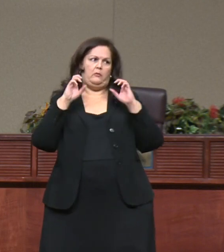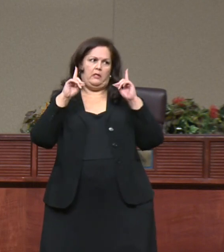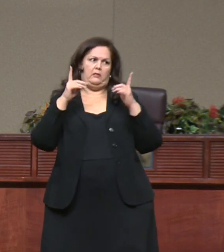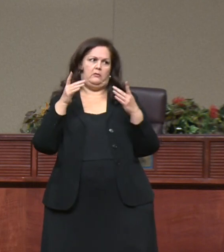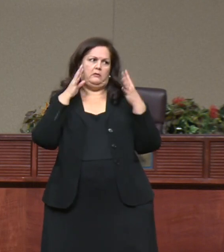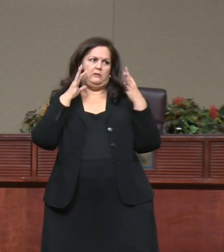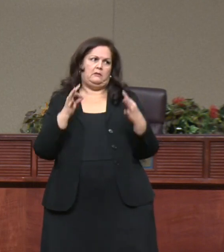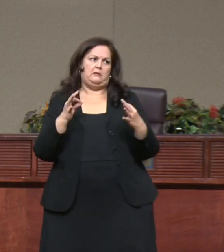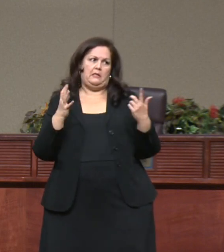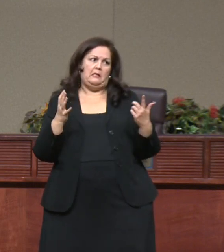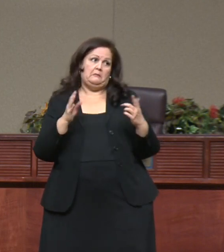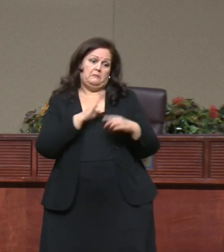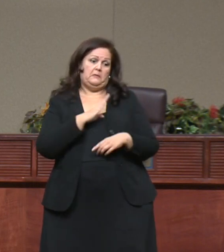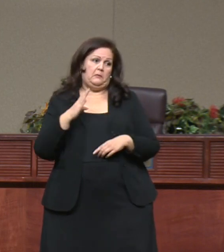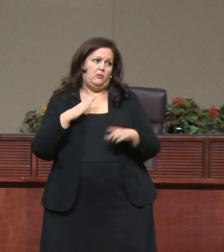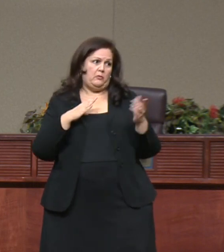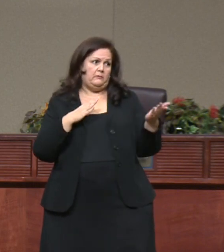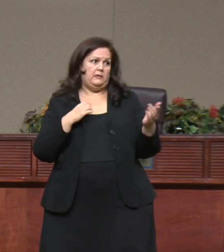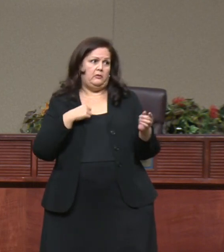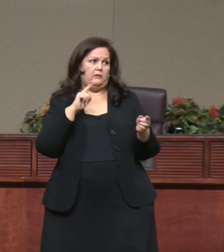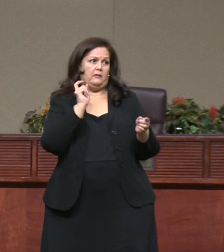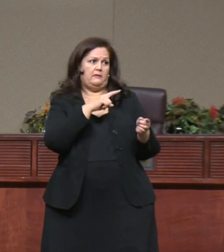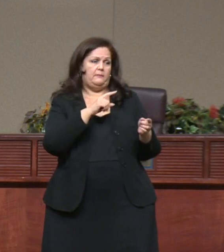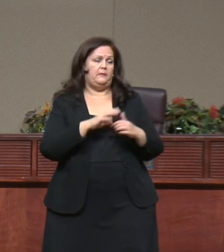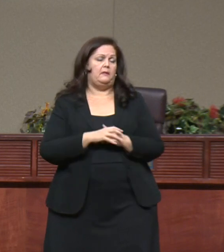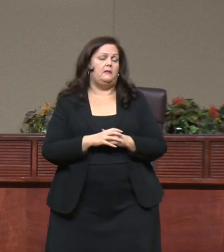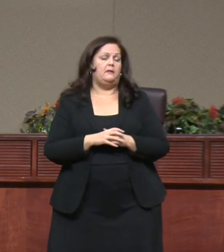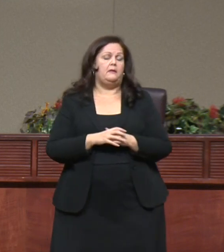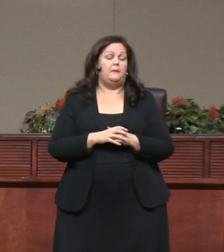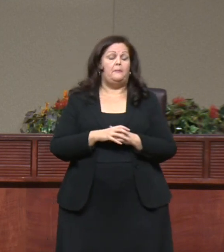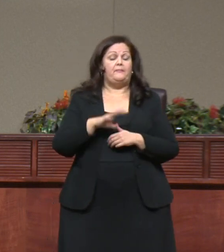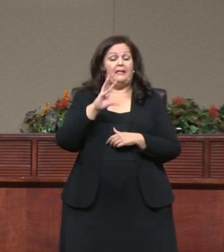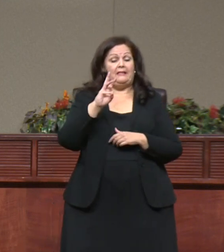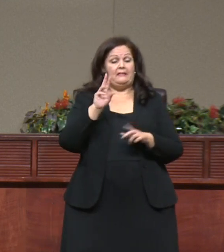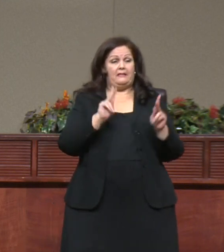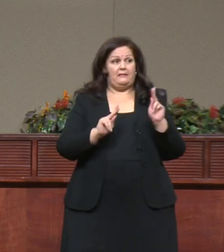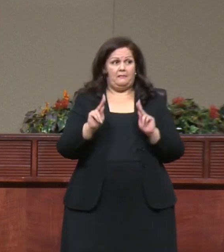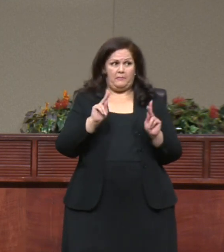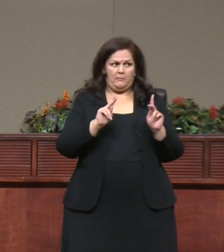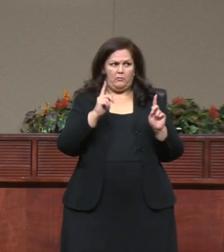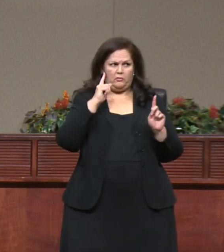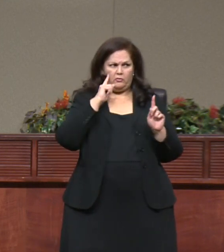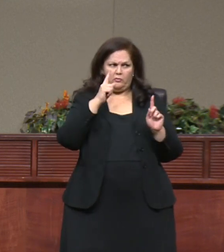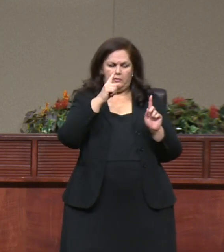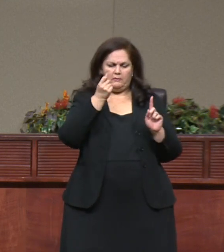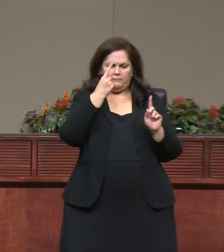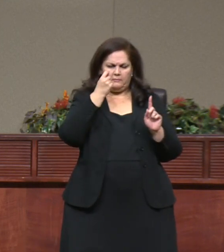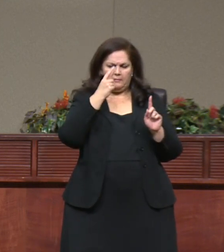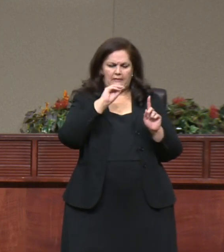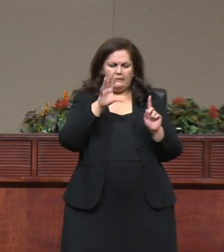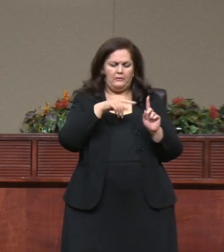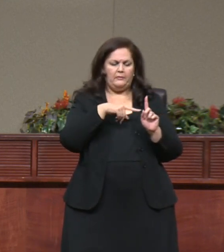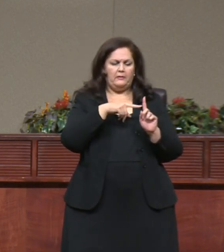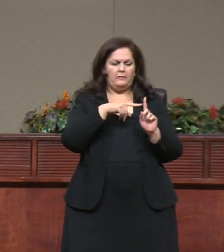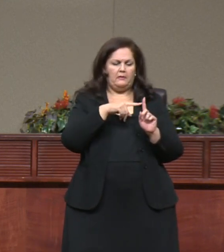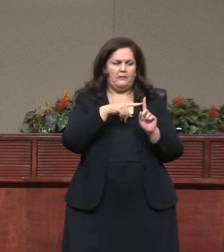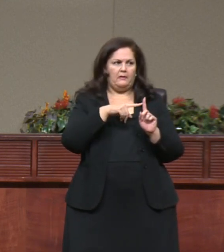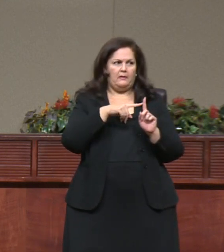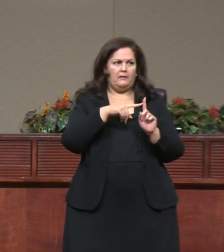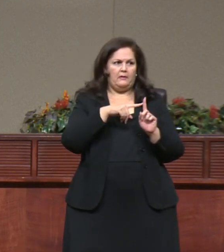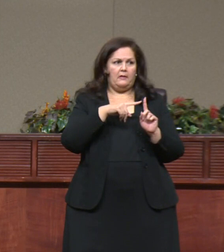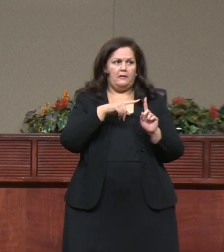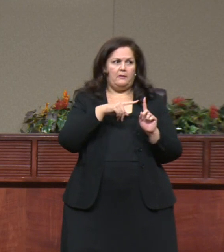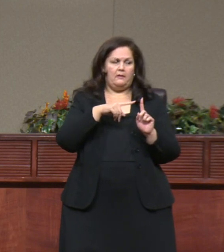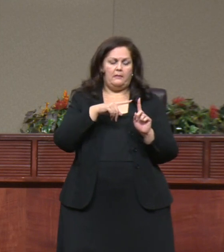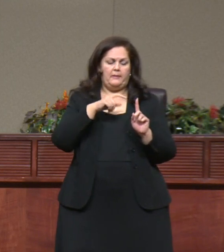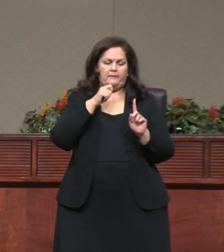the board can answer that question. Now, 6 cases, just to give you a perspective, and again, transmission was not the